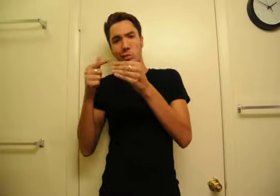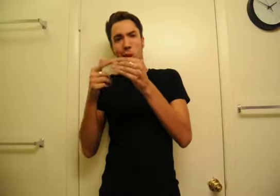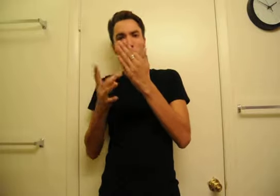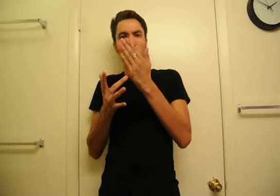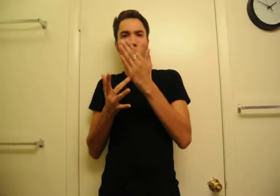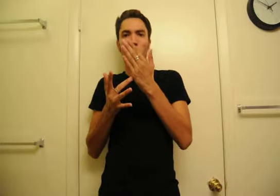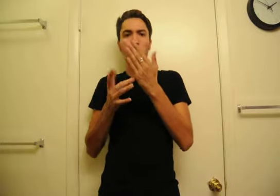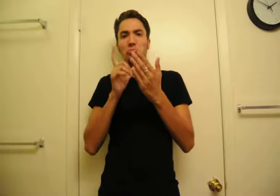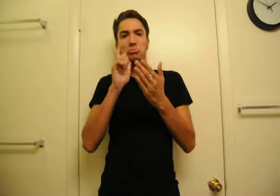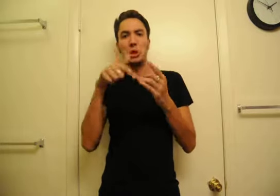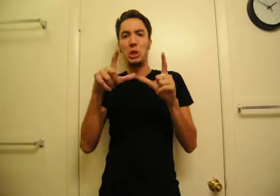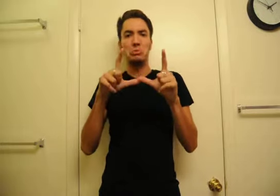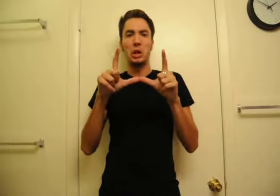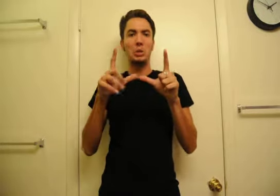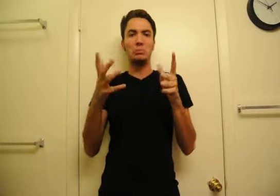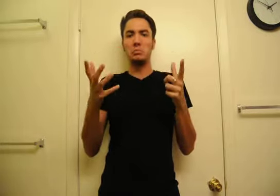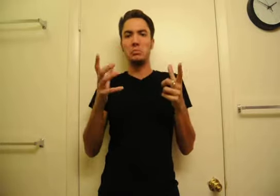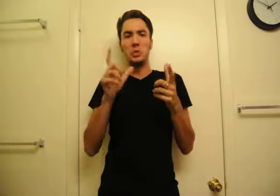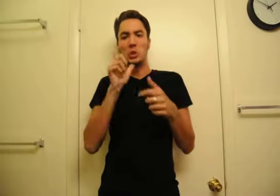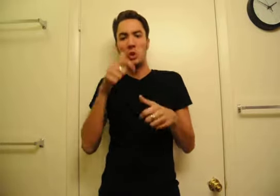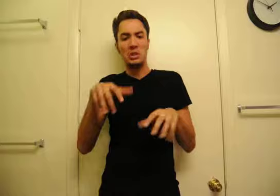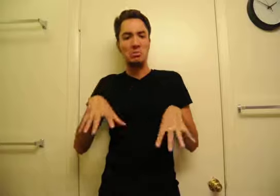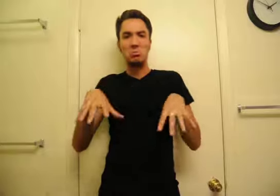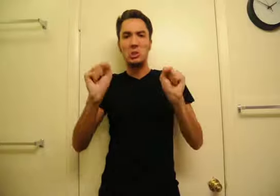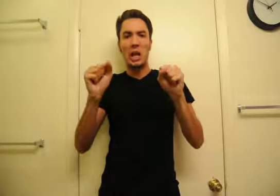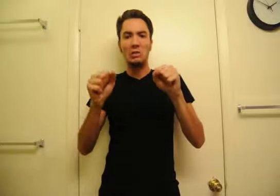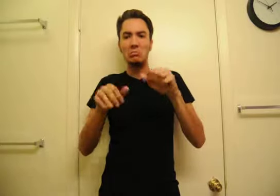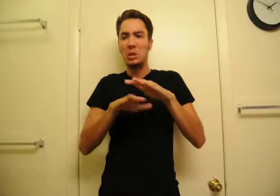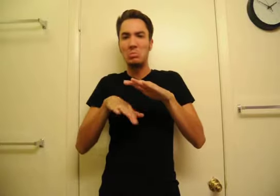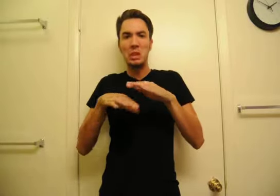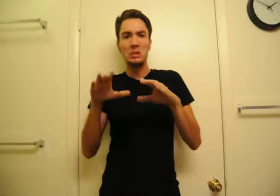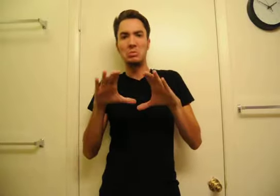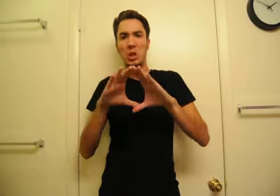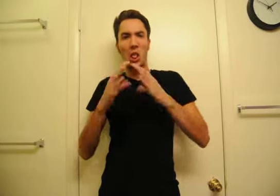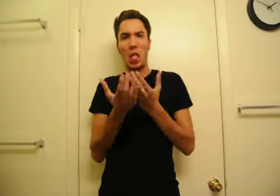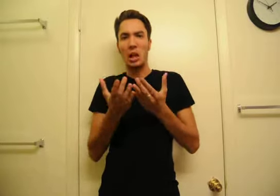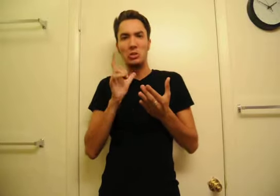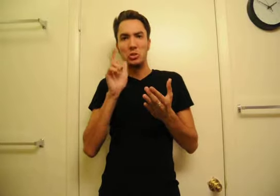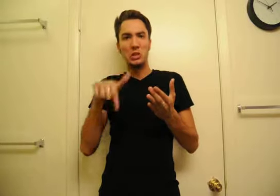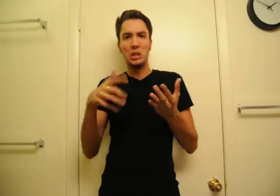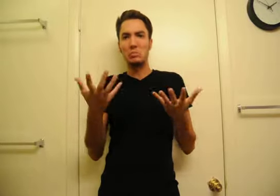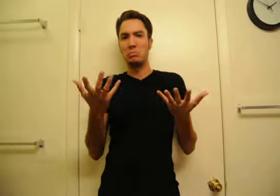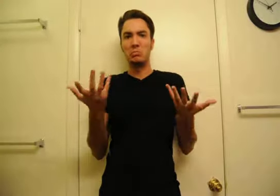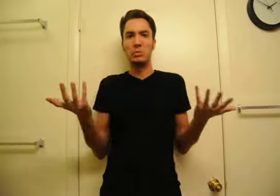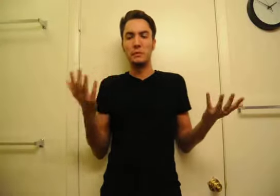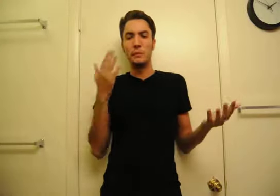course. They just sort of give you your computer and then kick you out of the nest. You're supposed to learn this stuff. How? Just by osmosis. Nobody ever